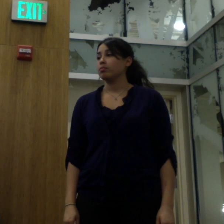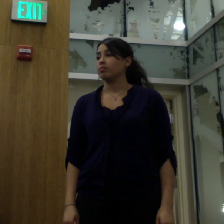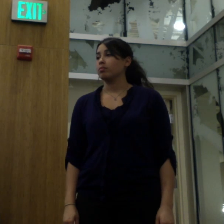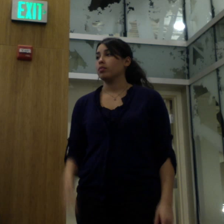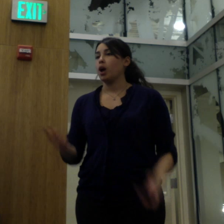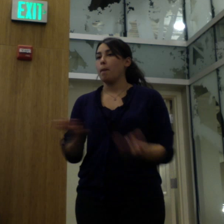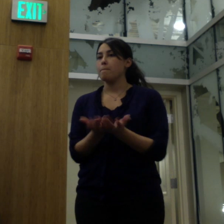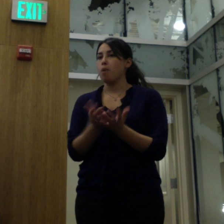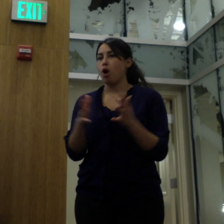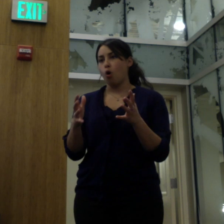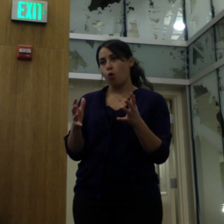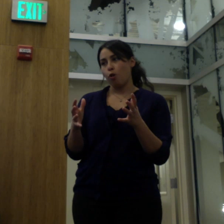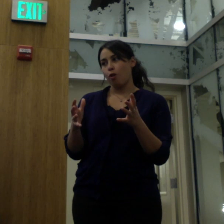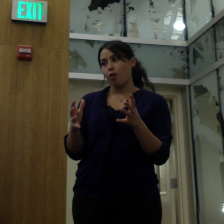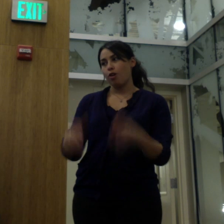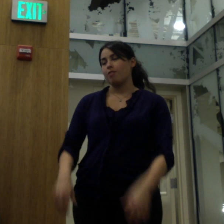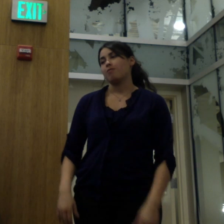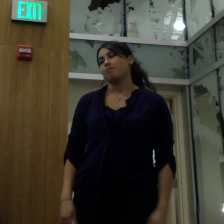Bowl.